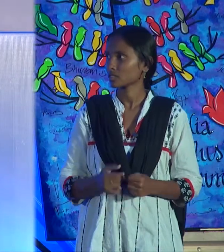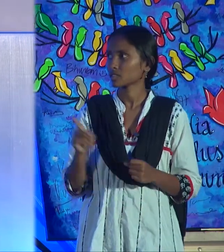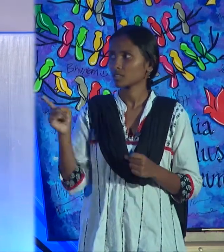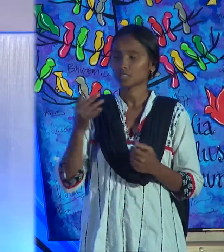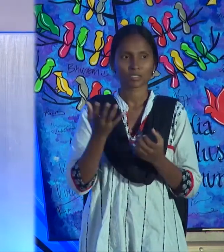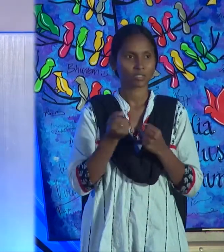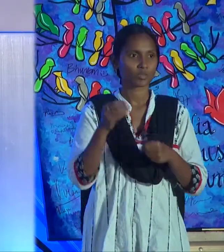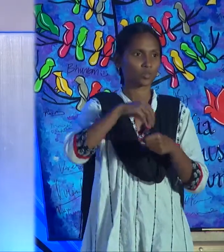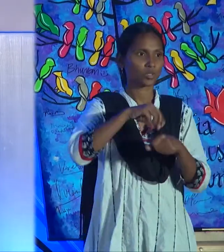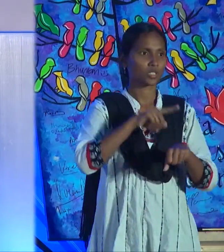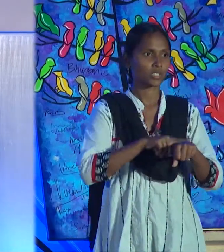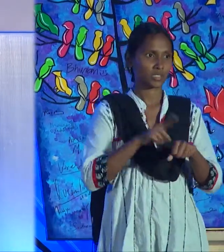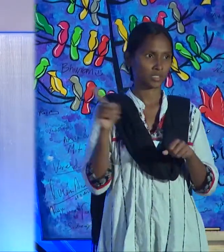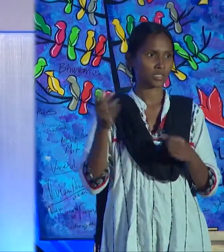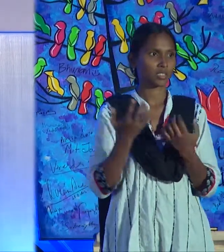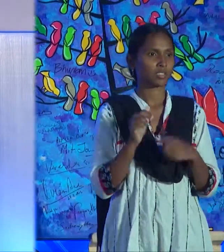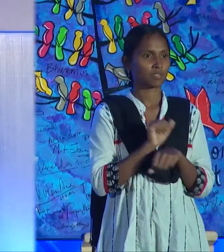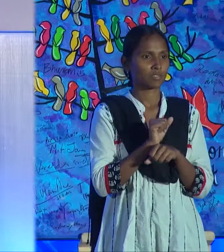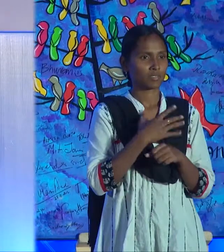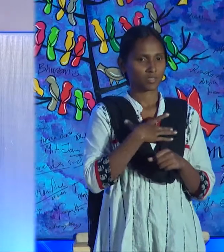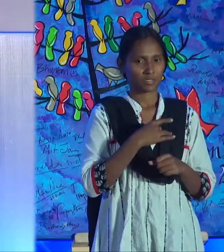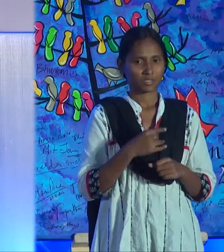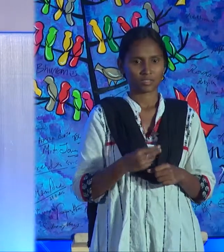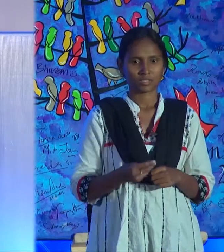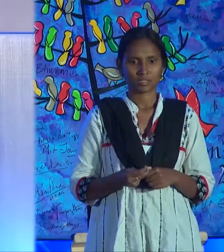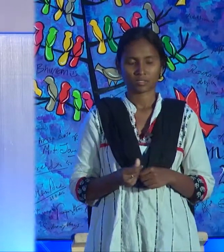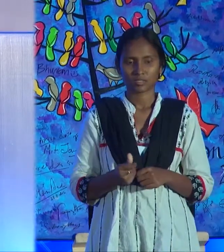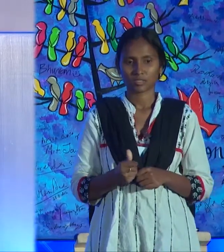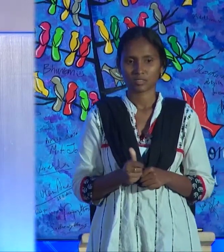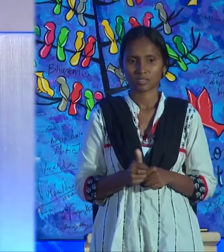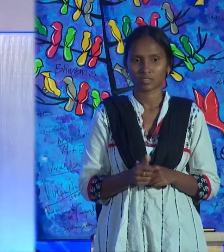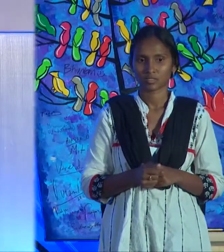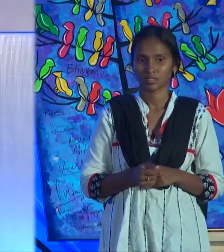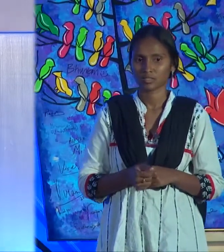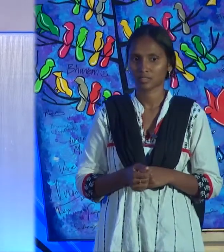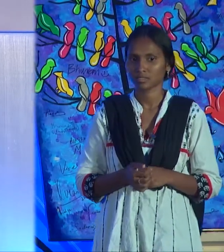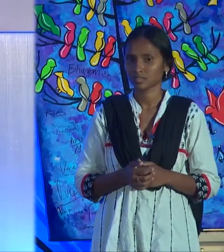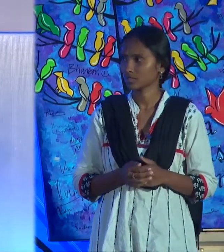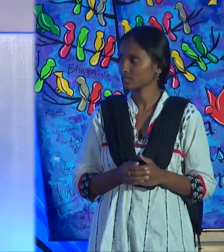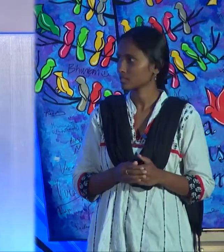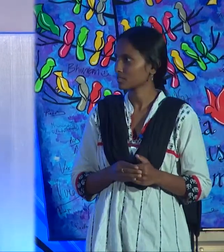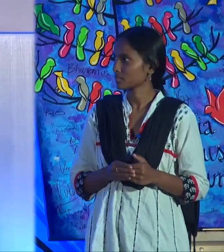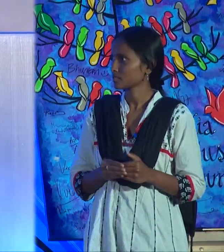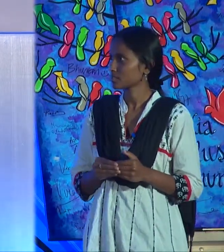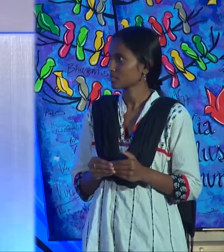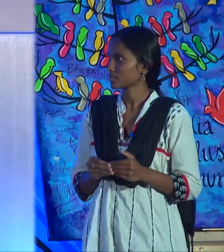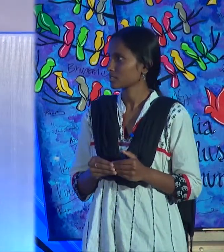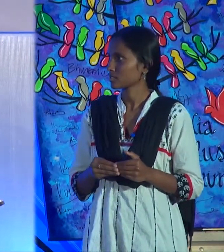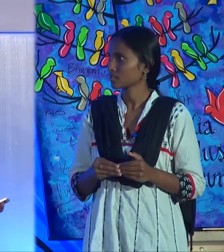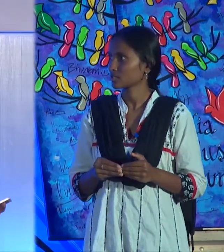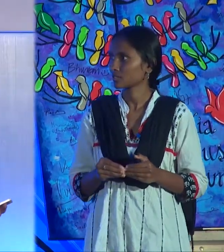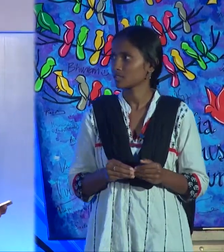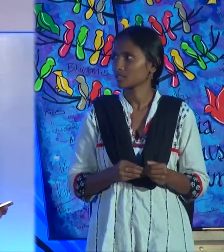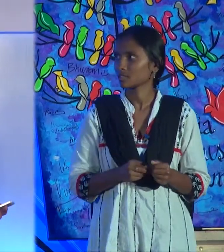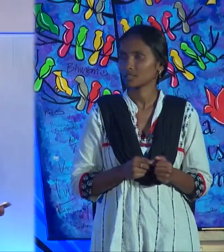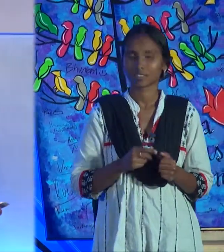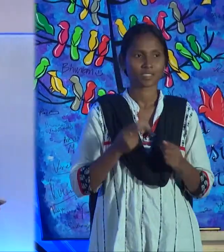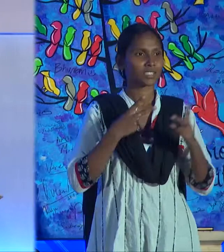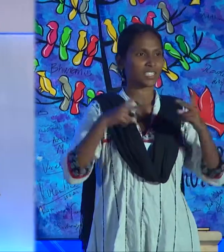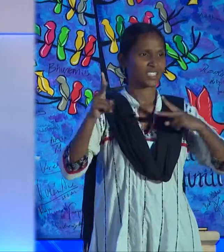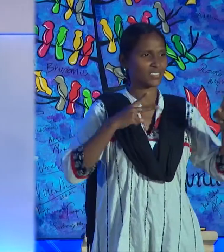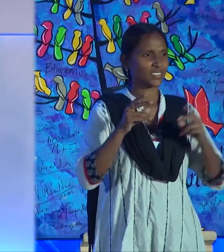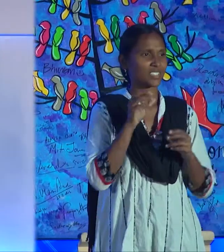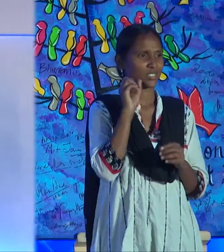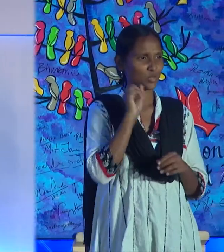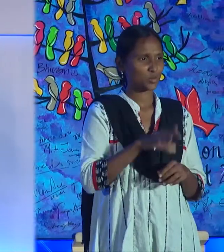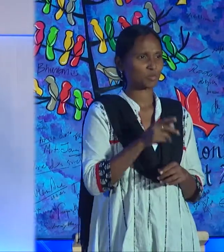team. They allow me to work after all the psyching that they go through from me. And I keep harassing them with funny, stupid, lame jokes. But